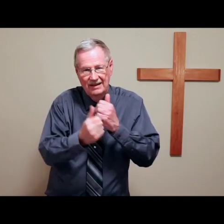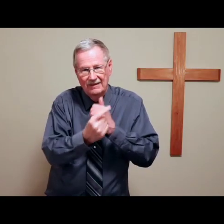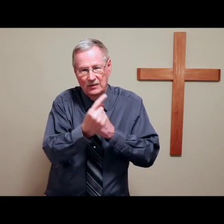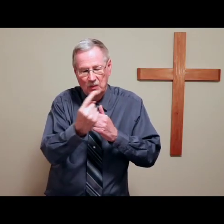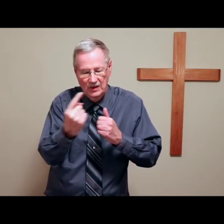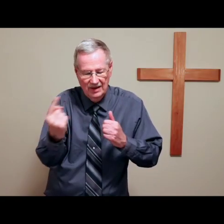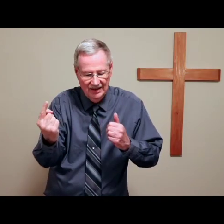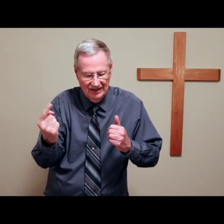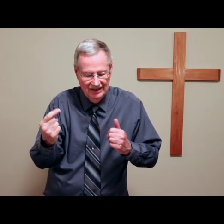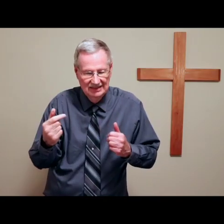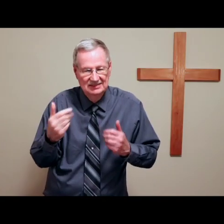Hello, everybody.